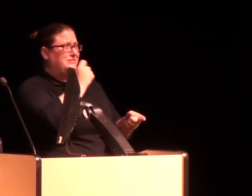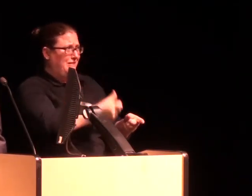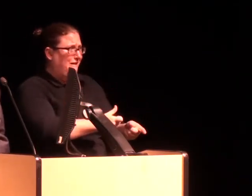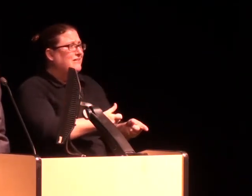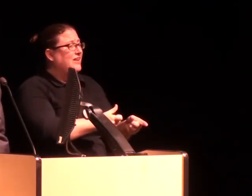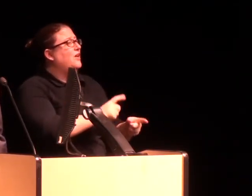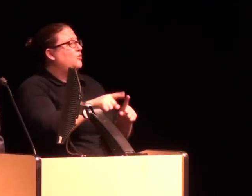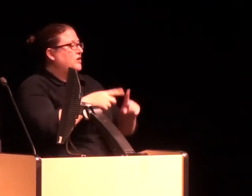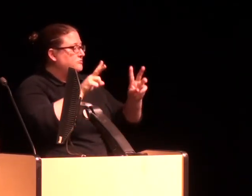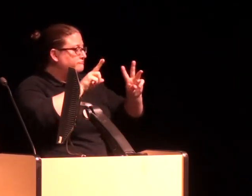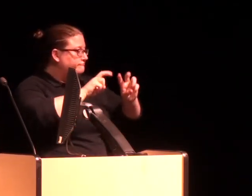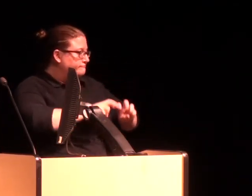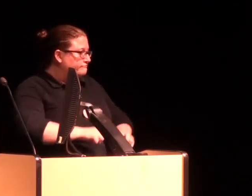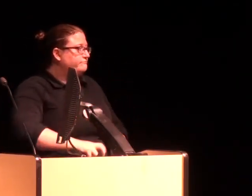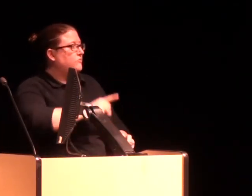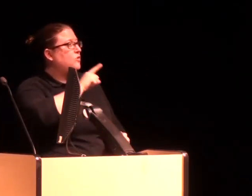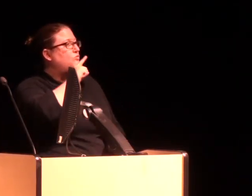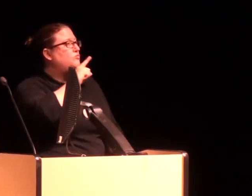the real